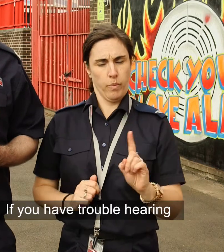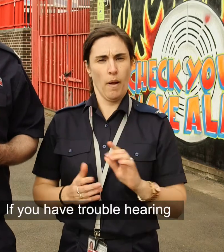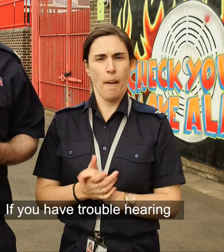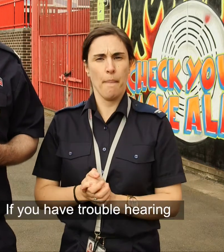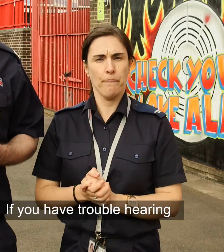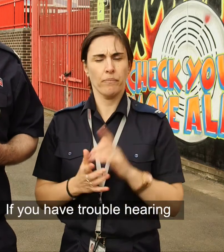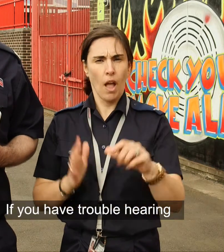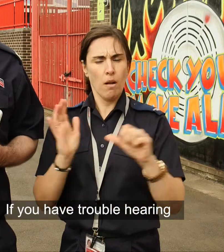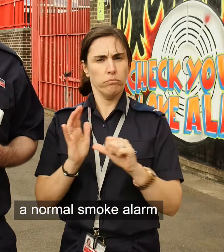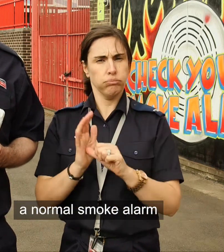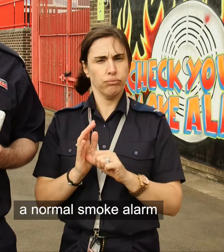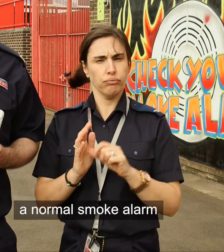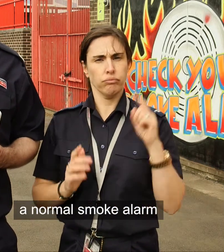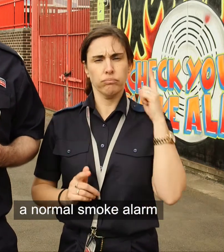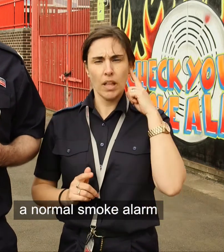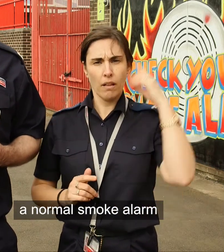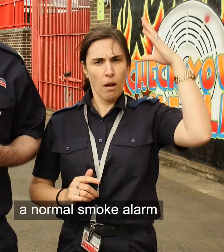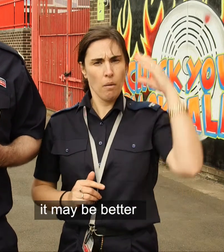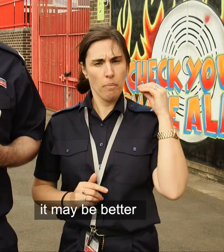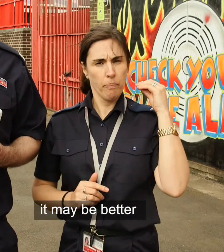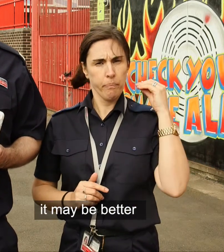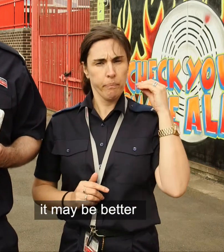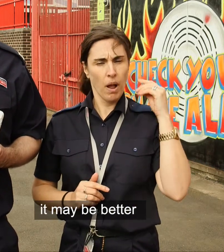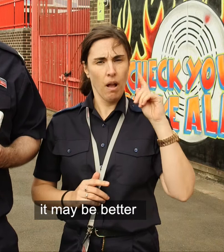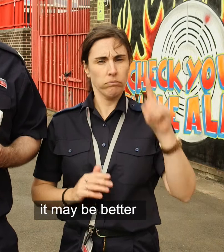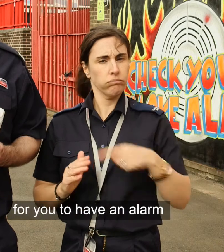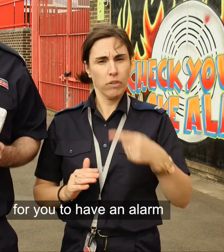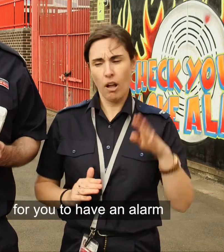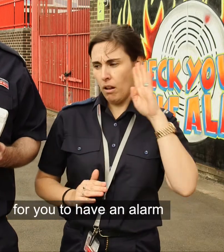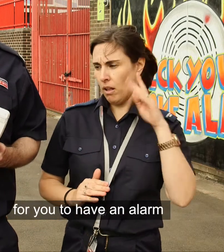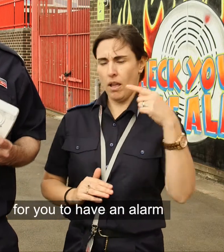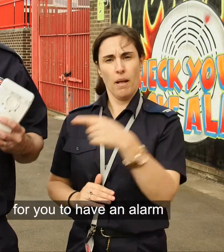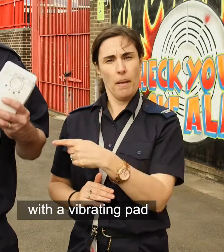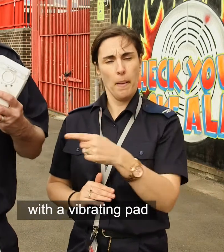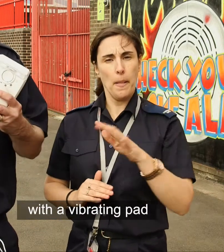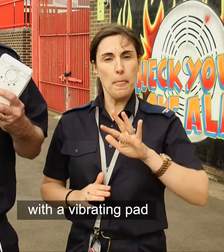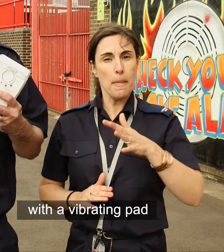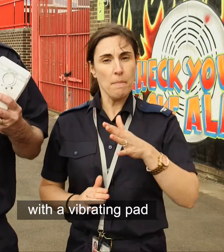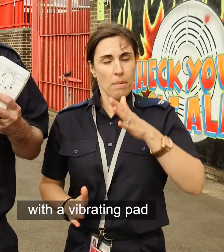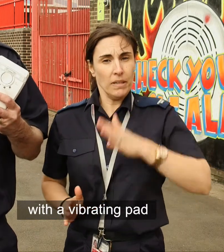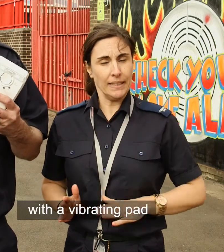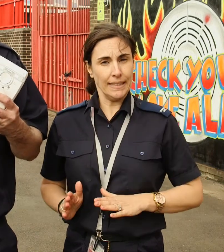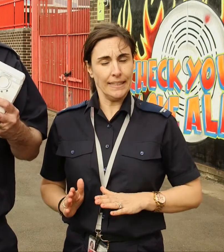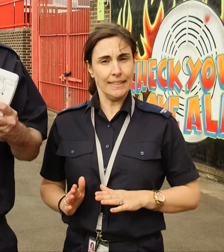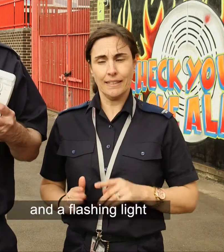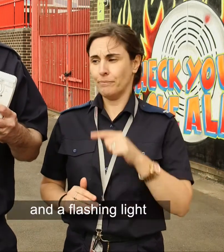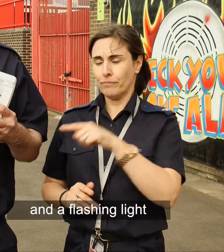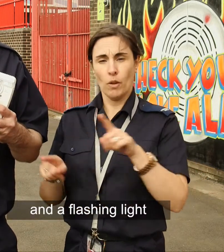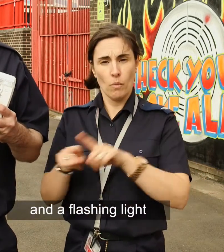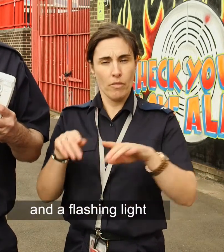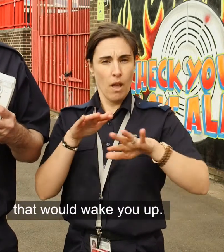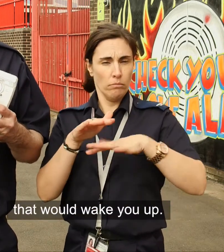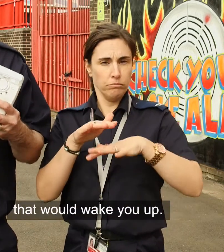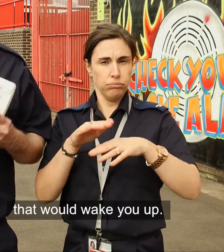If you have trouble hearing a normal smoke alarm, it may be better for you to have an alarm with a vibrating pad and